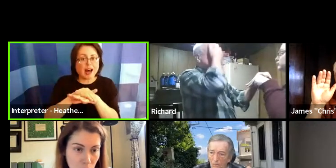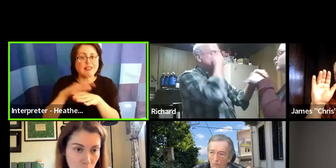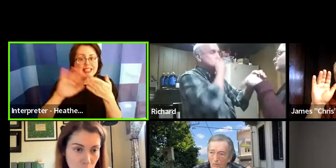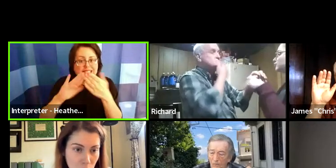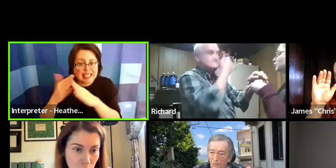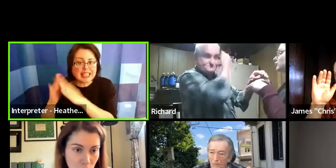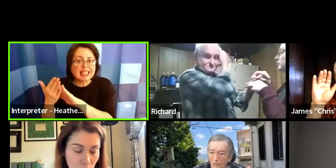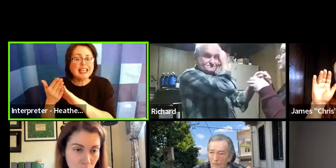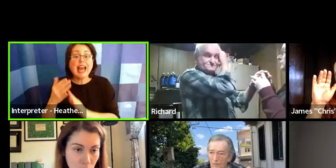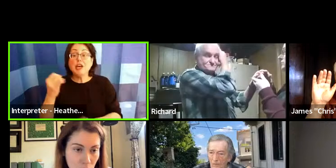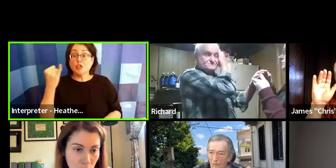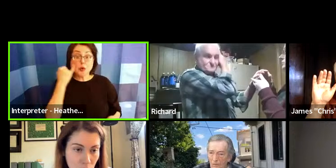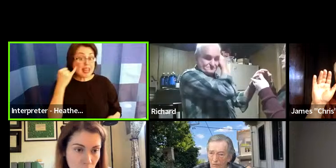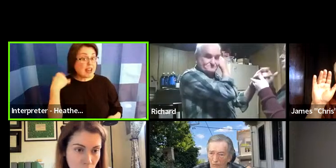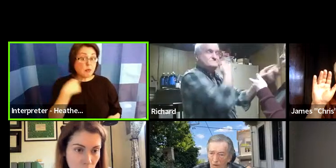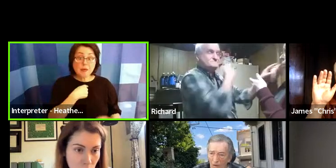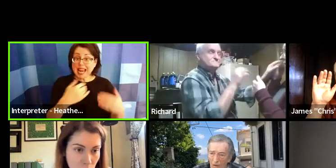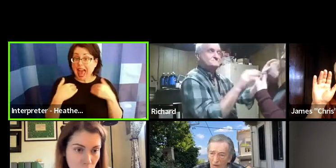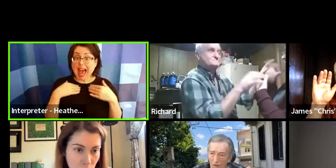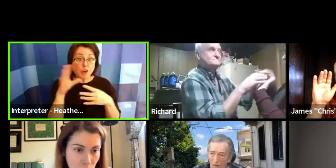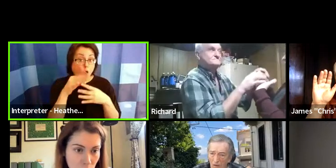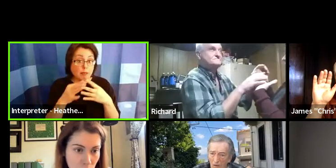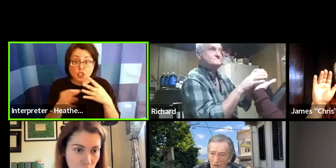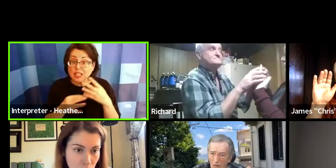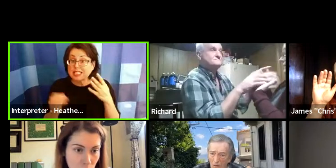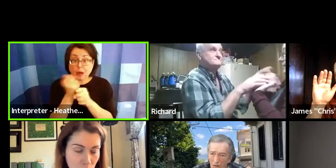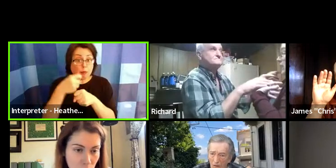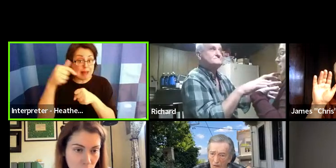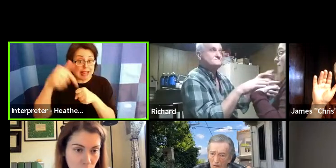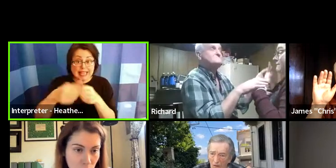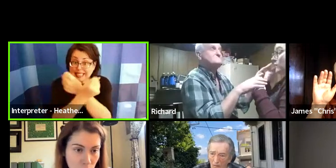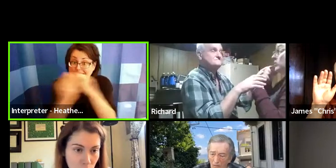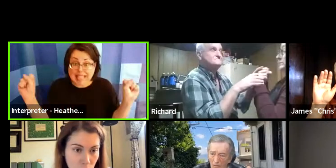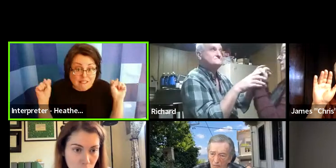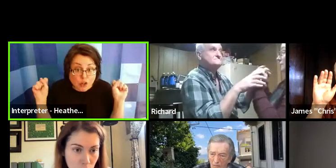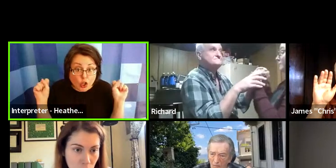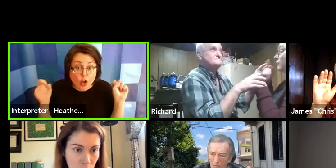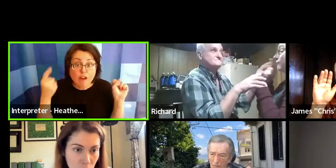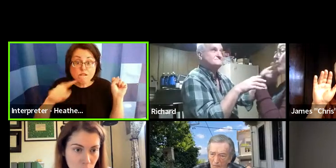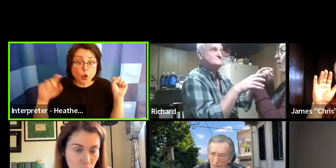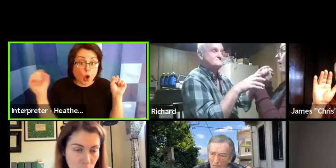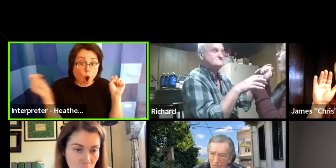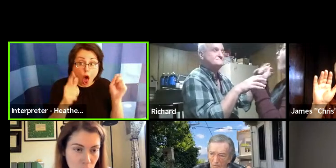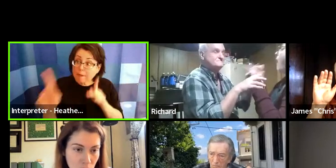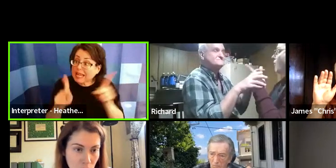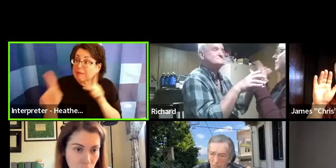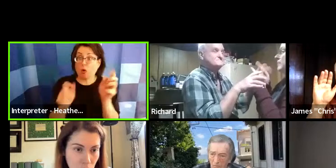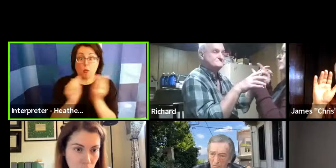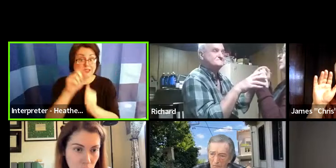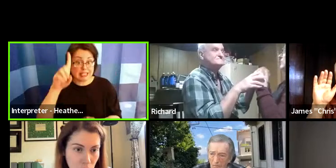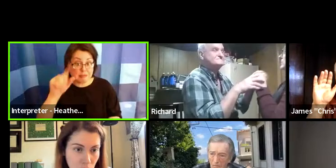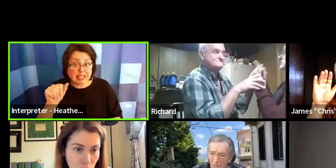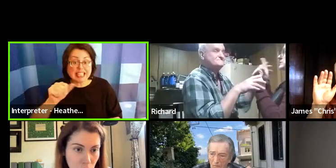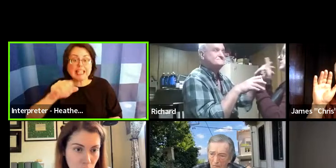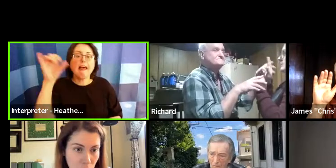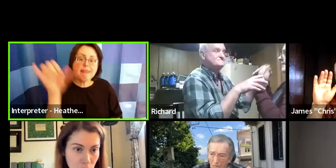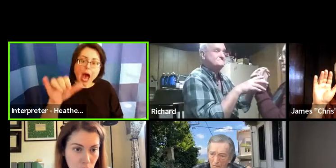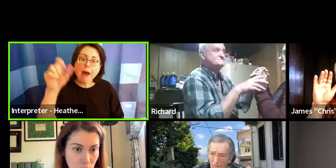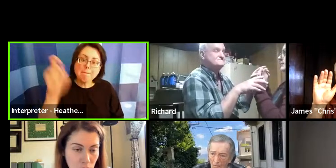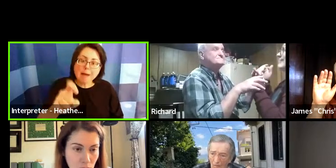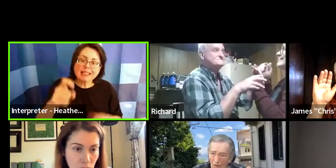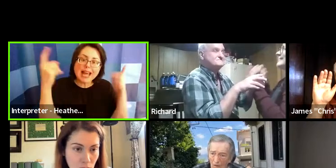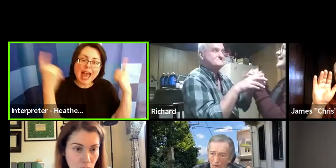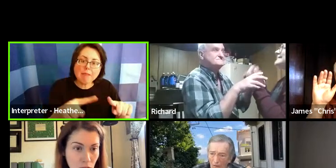are options that will make it safer for anybody with a disability, that needs to happen. Not if,